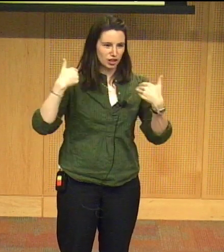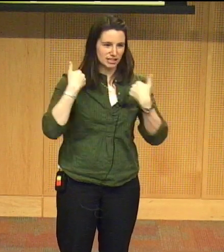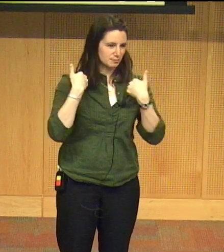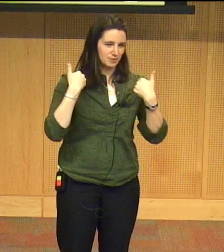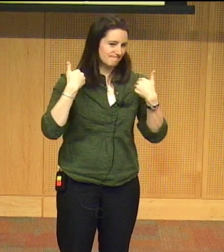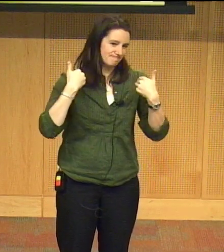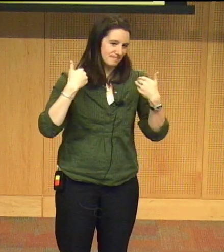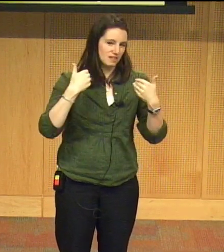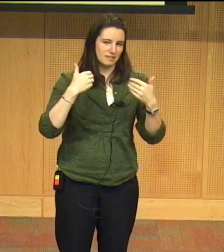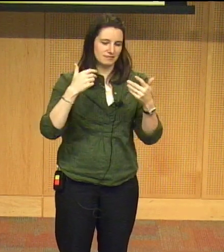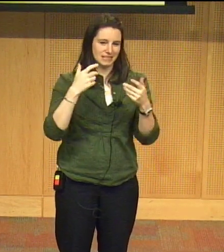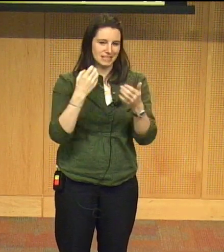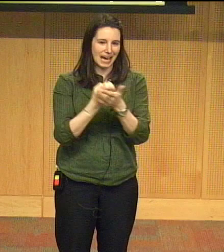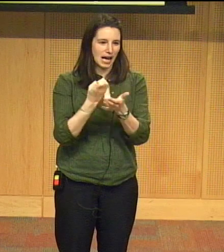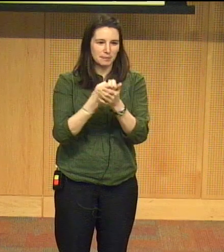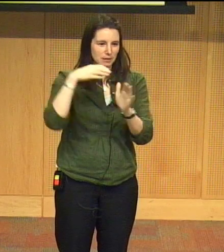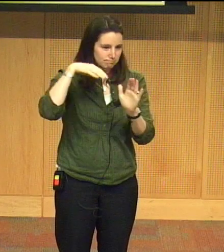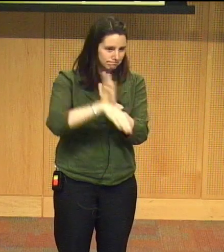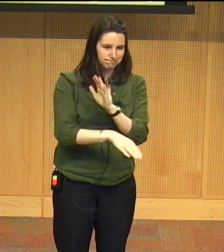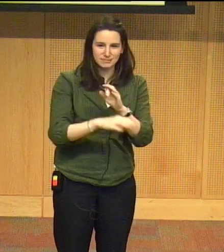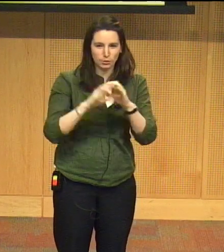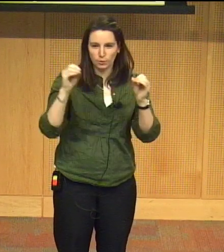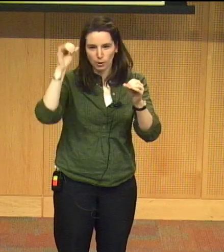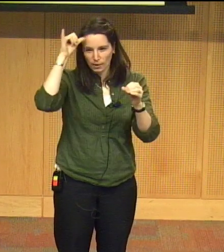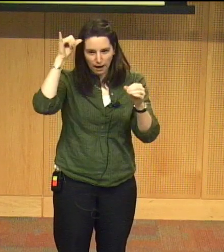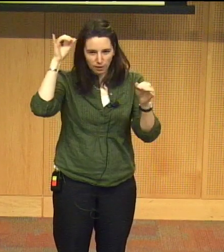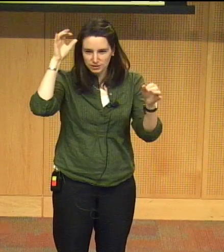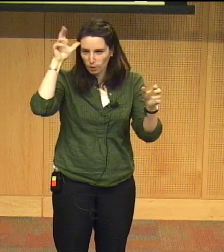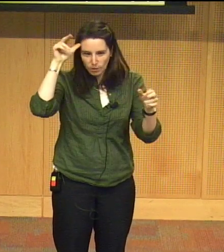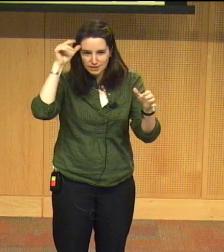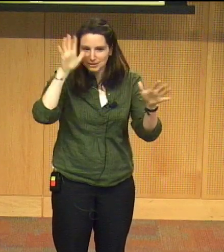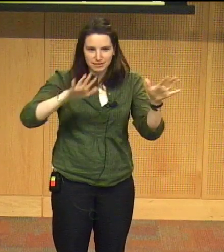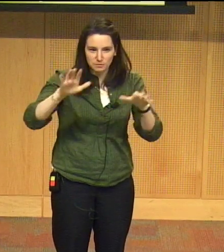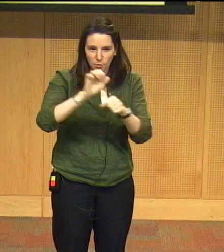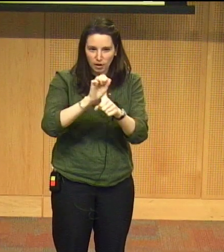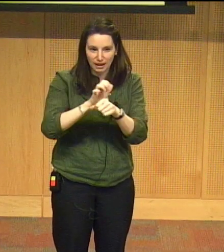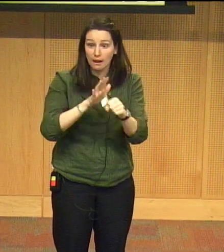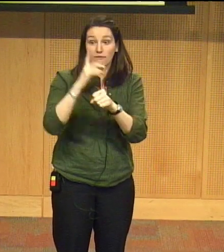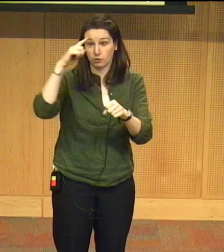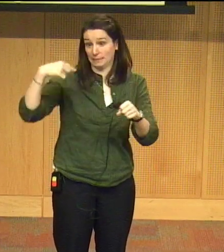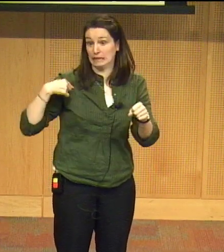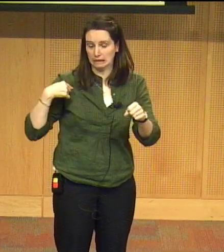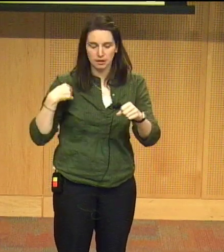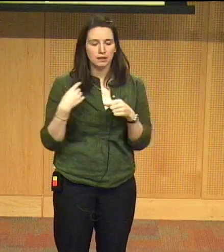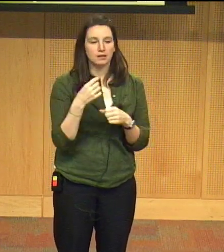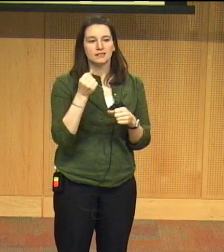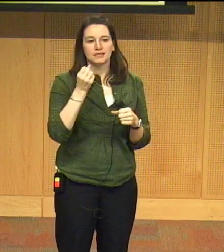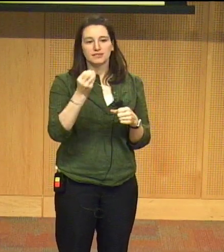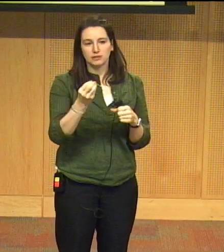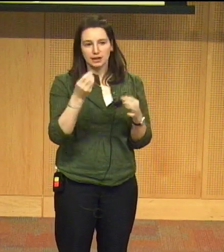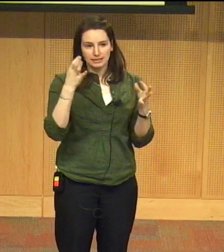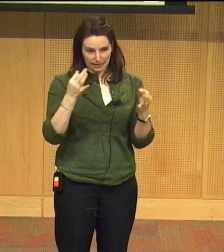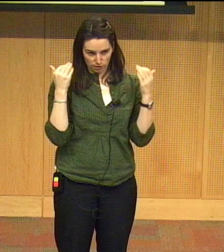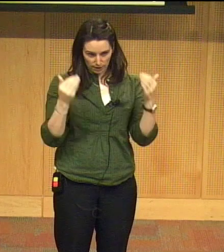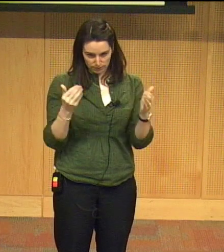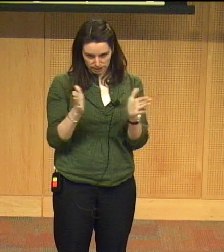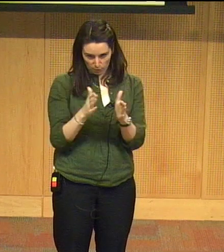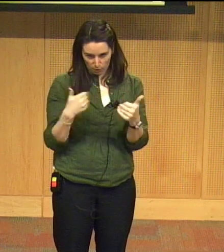animal. The economy, so there were no cows and horses, were enough for me. So I decided to go ahead with small